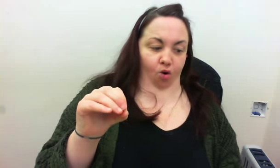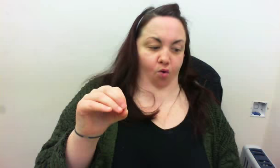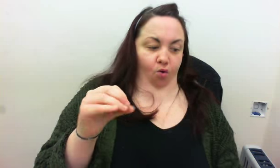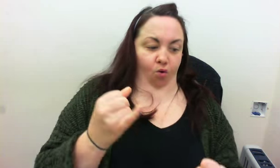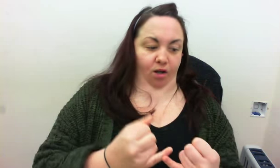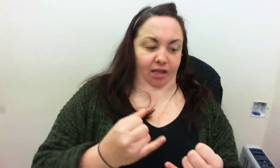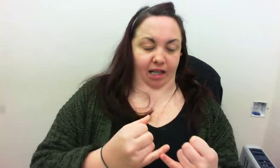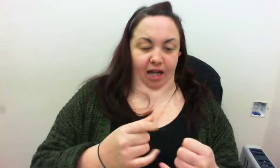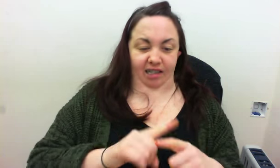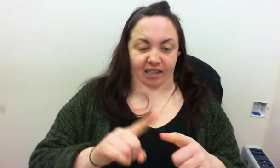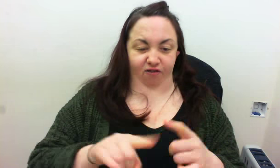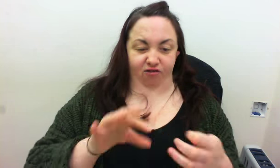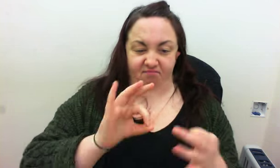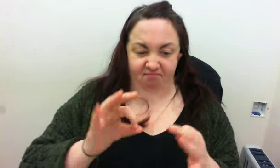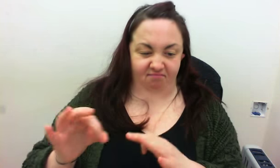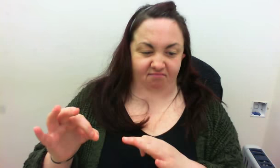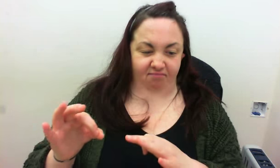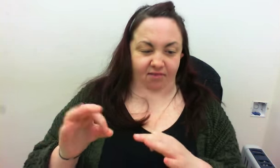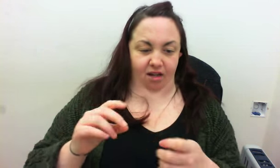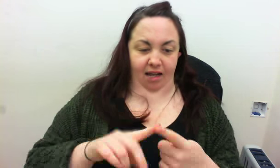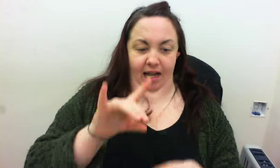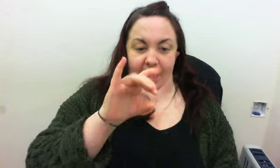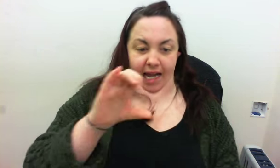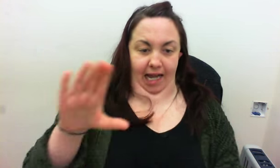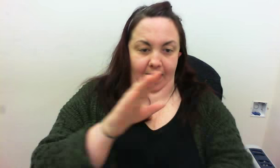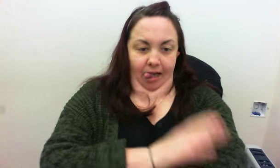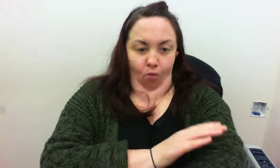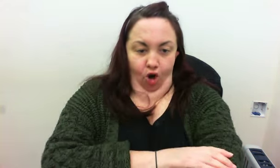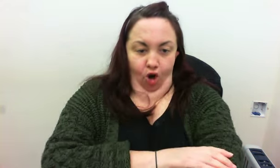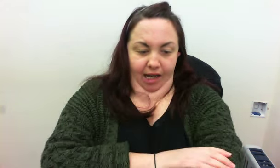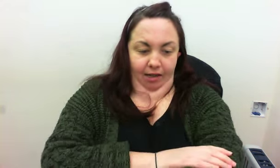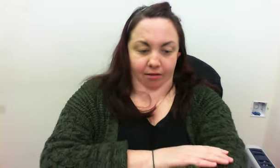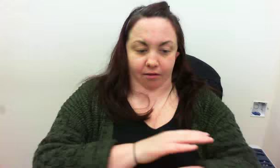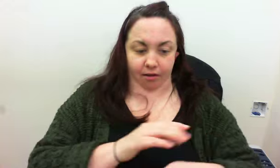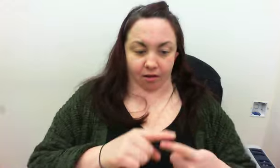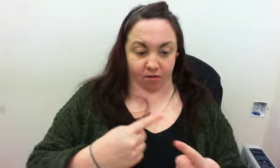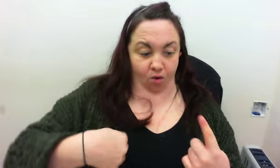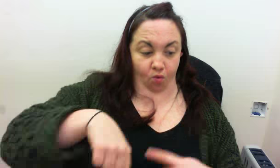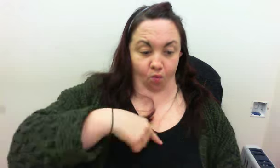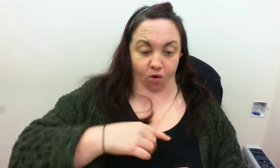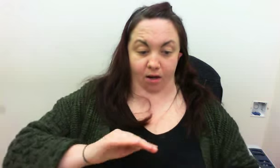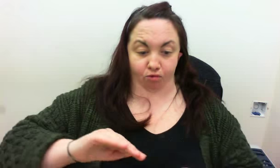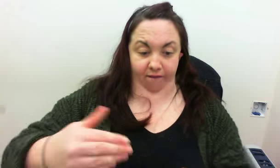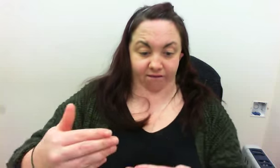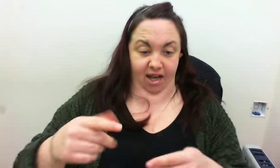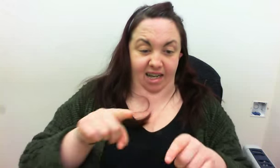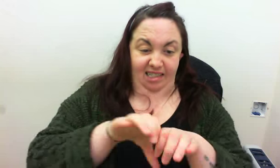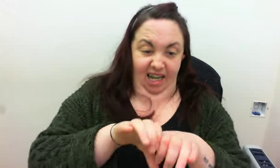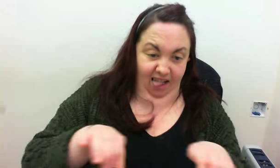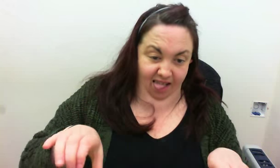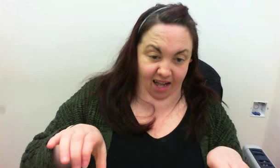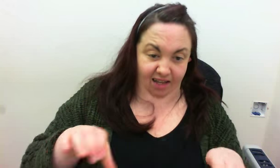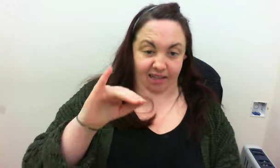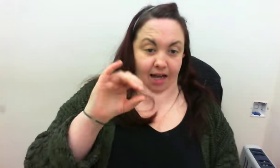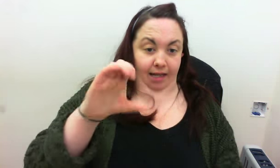out, we do hill walking, and also like we provide different classes. We provide Irish Sign Language